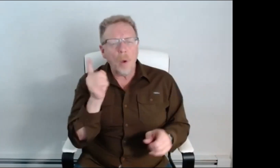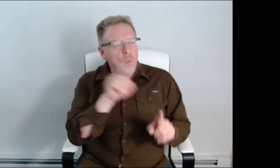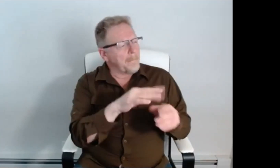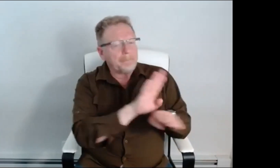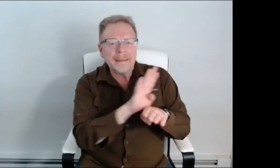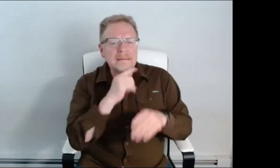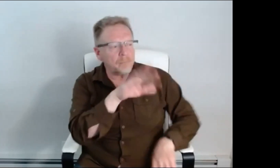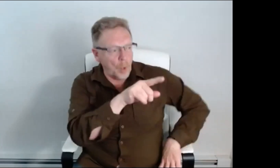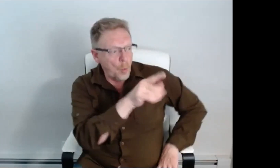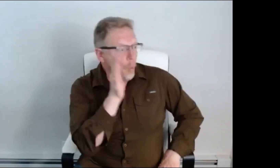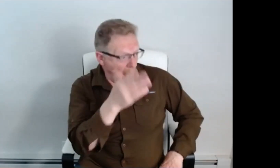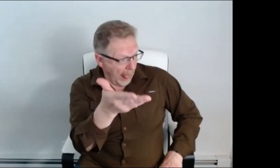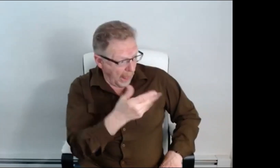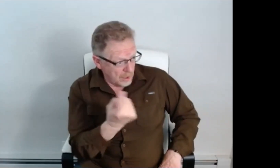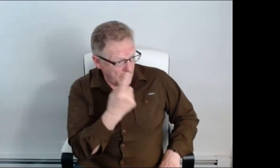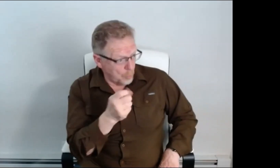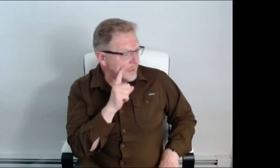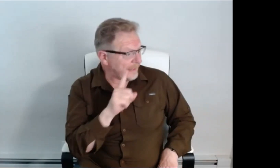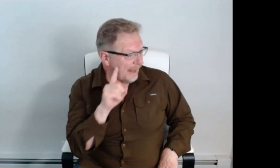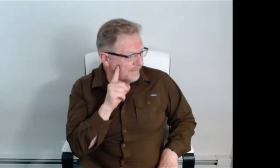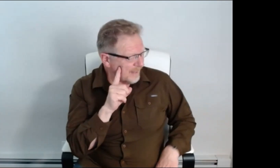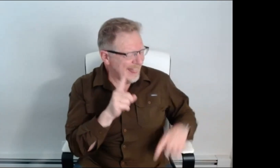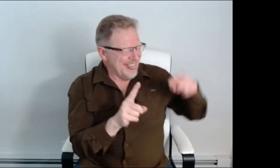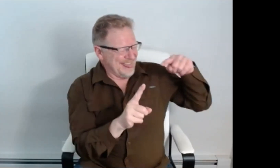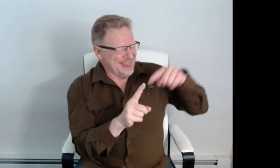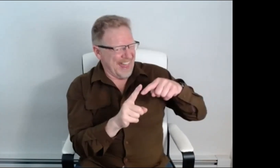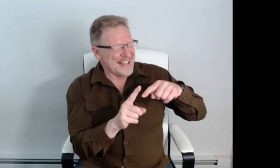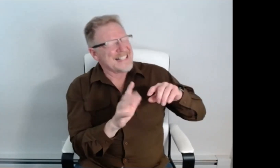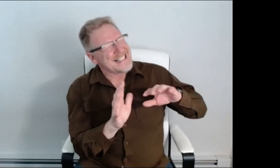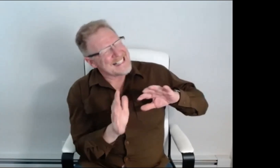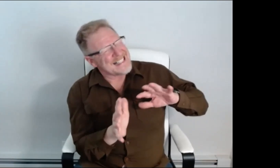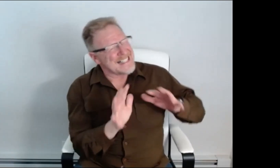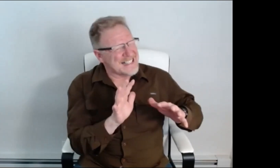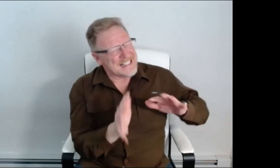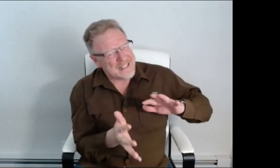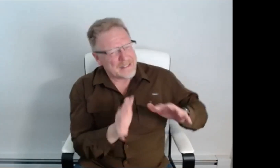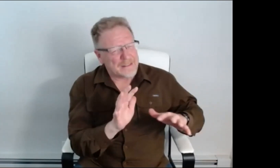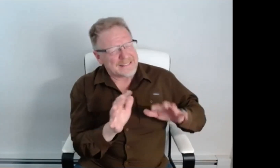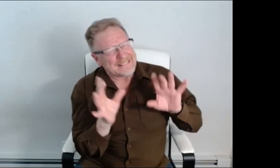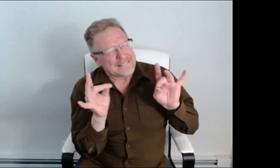you hire somebody that was deaf? That is on the illegal. Yeah, no, yeah.